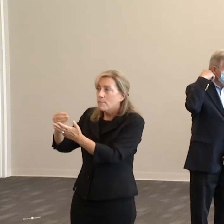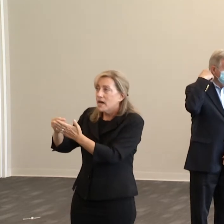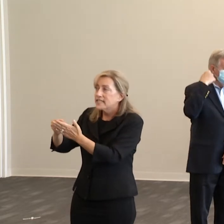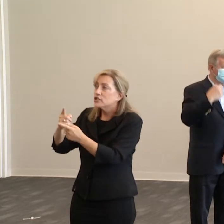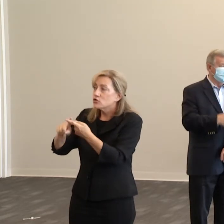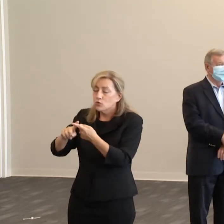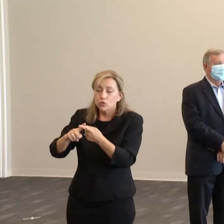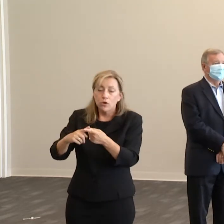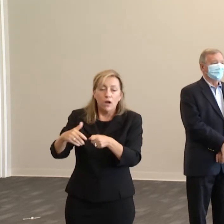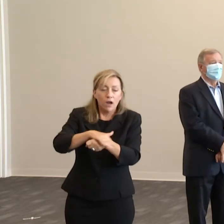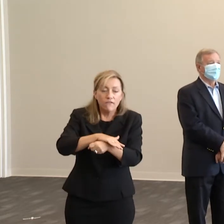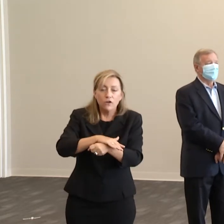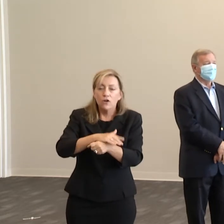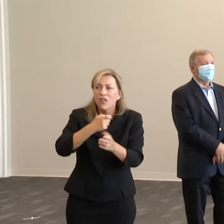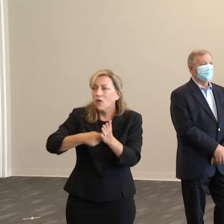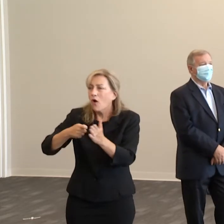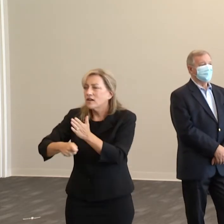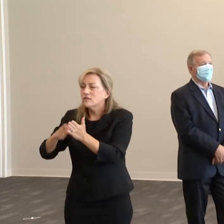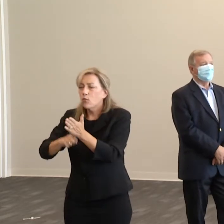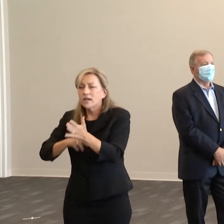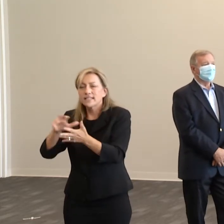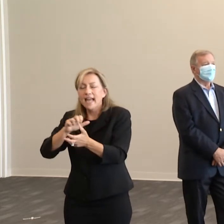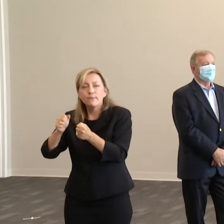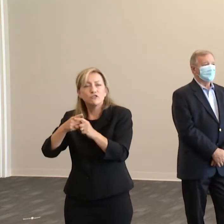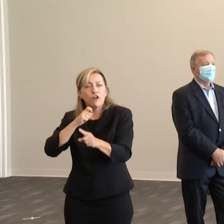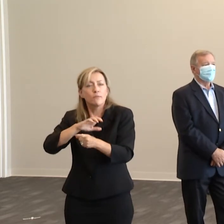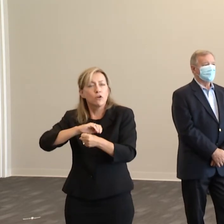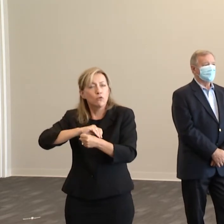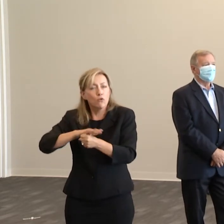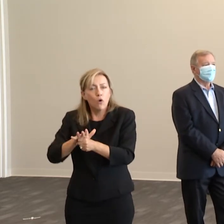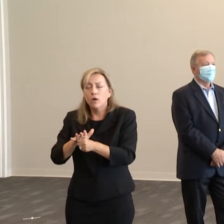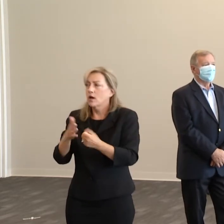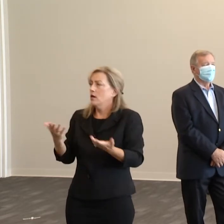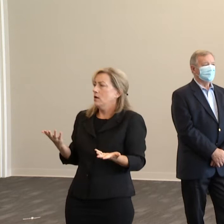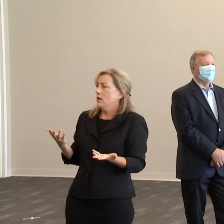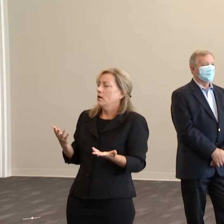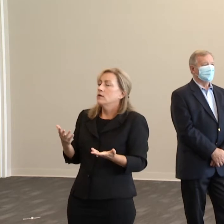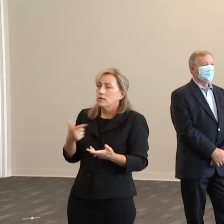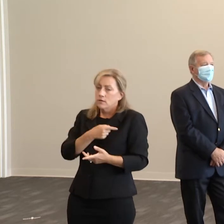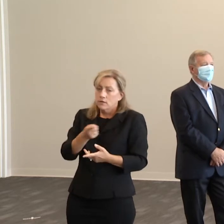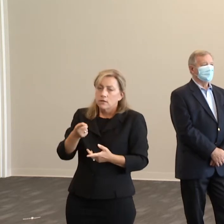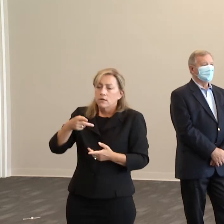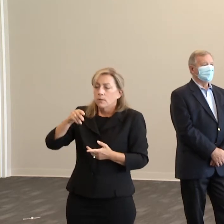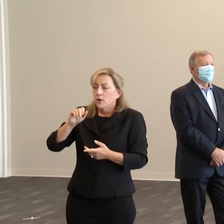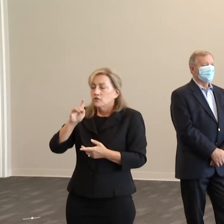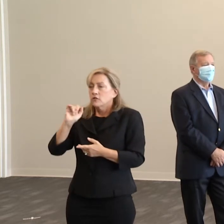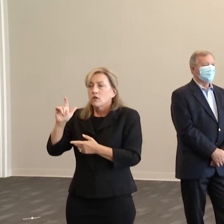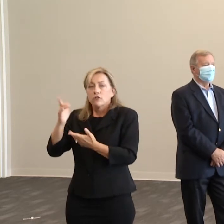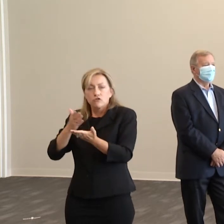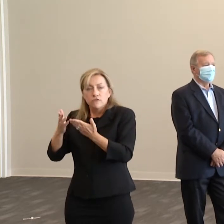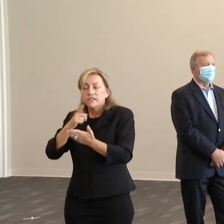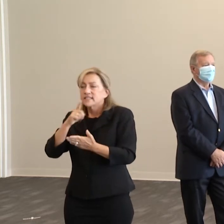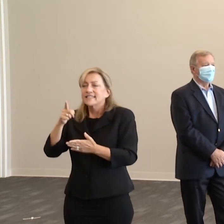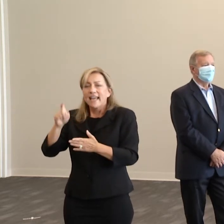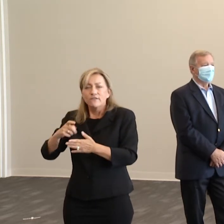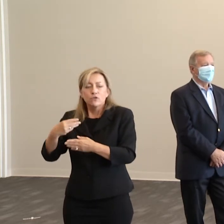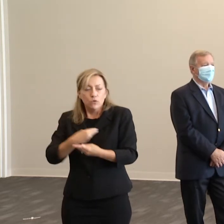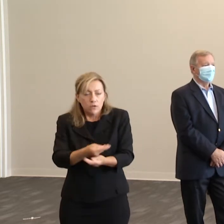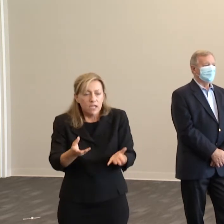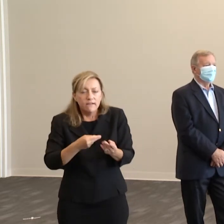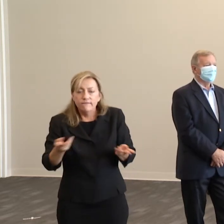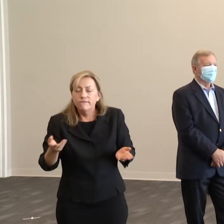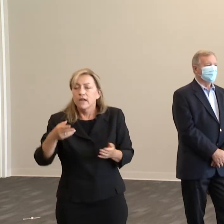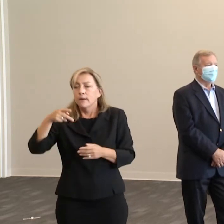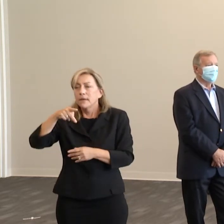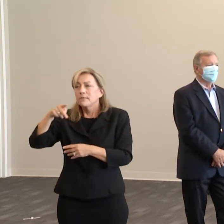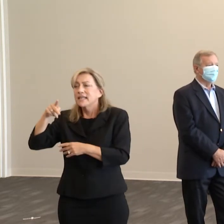protecting our postal workers. The Postal Service all of a sudden had to be social distanced, as we are now in their sorting stations. They had to get more PPE. They